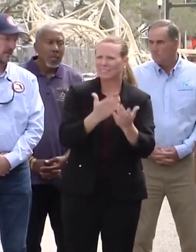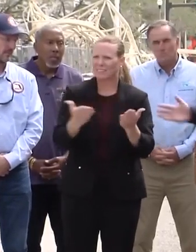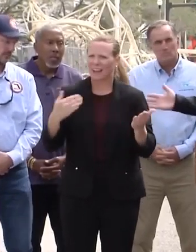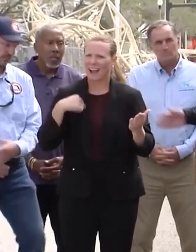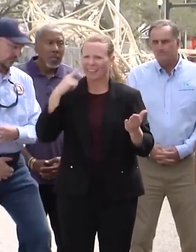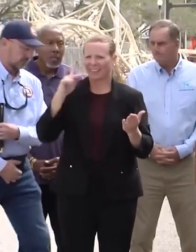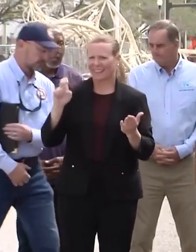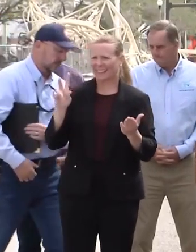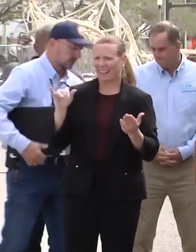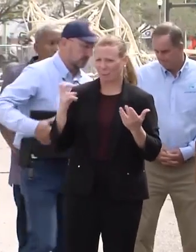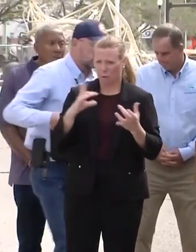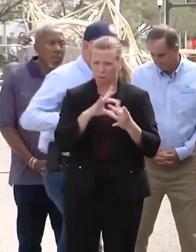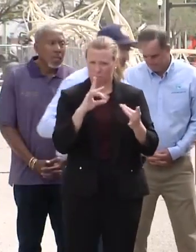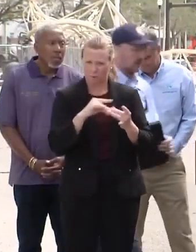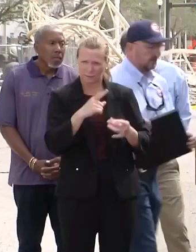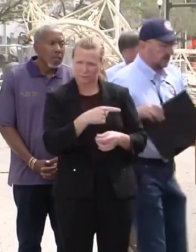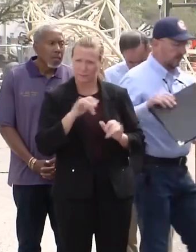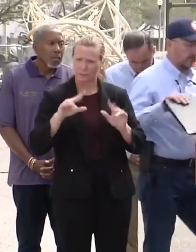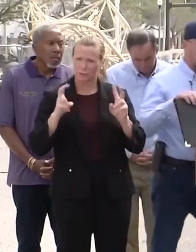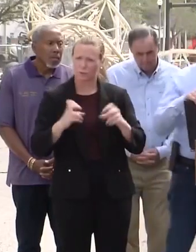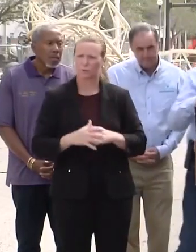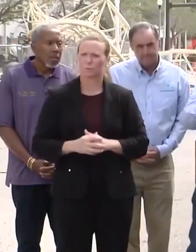do you want to speak to this issue?